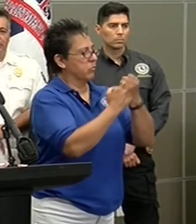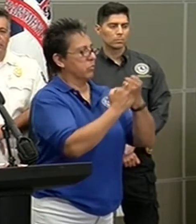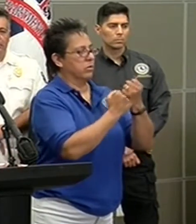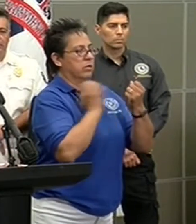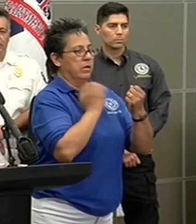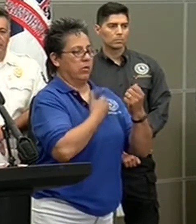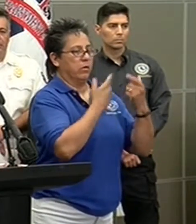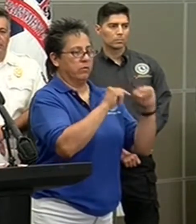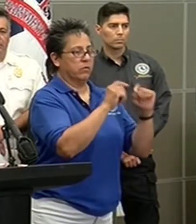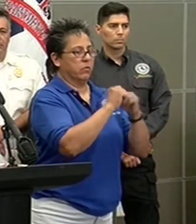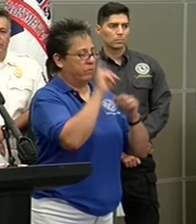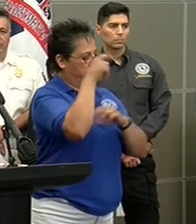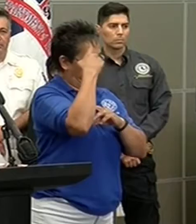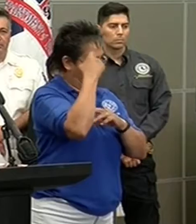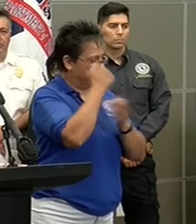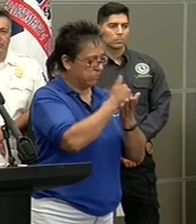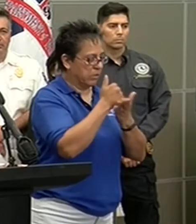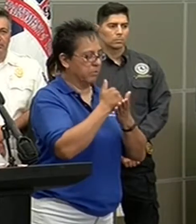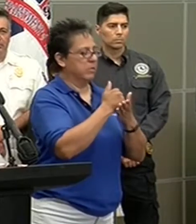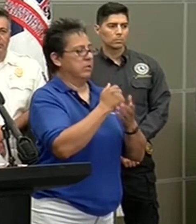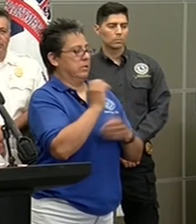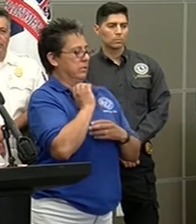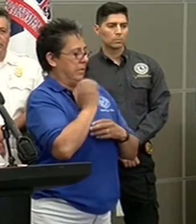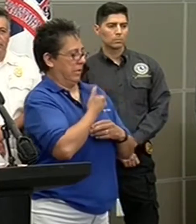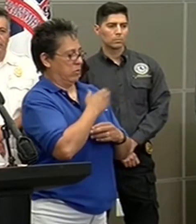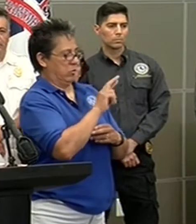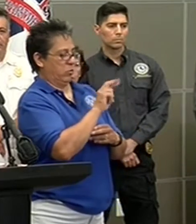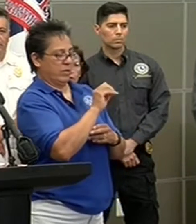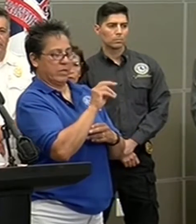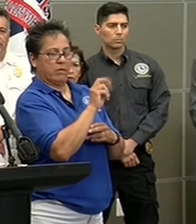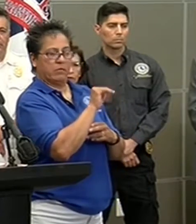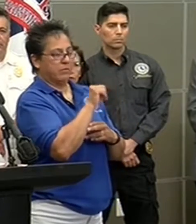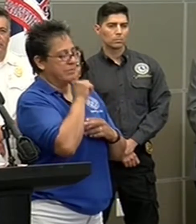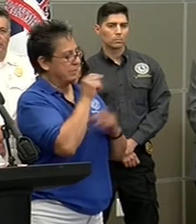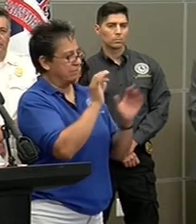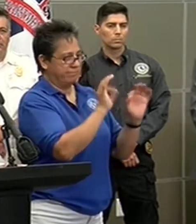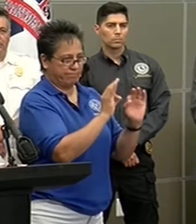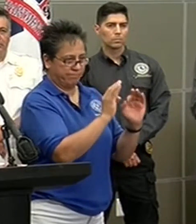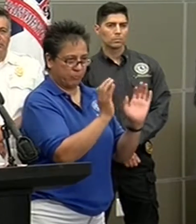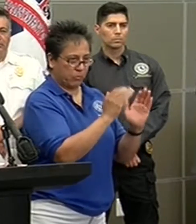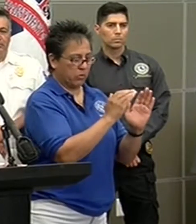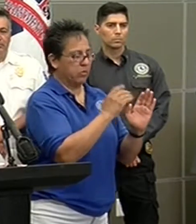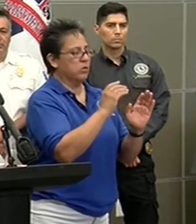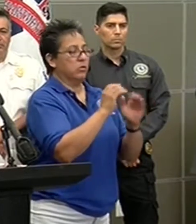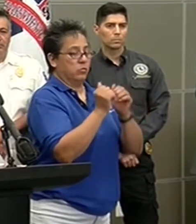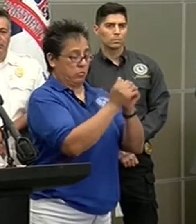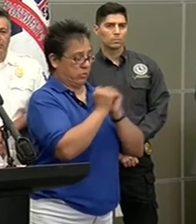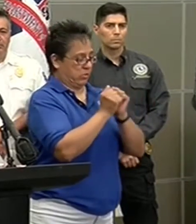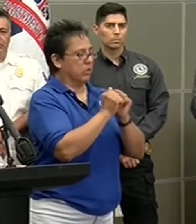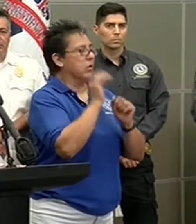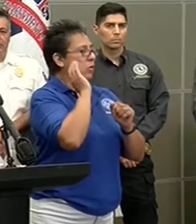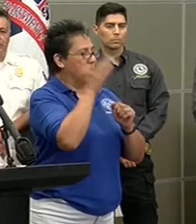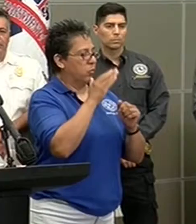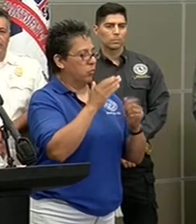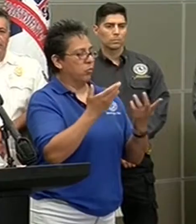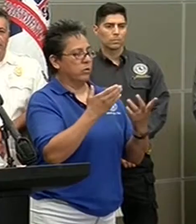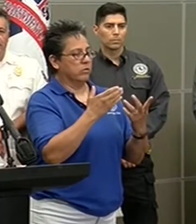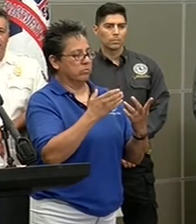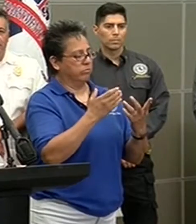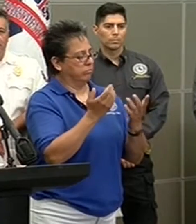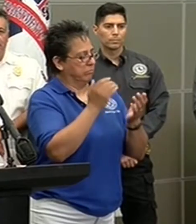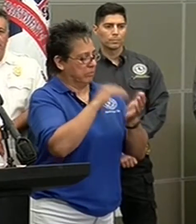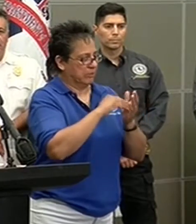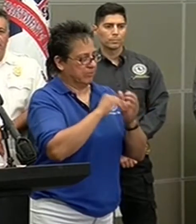available. Our recovery is no small task. Together we will rise out of this tragedy, and I'm here to